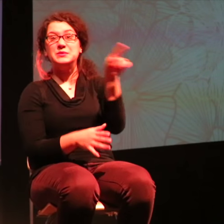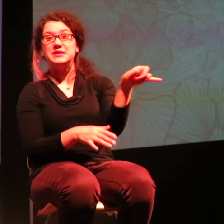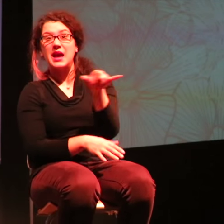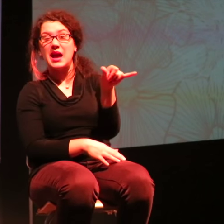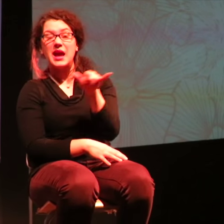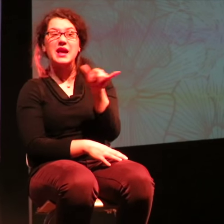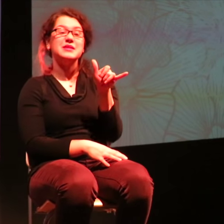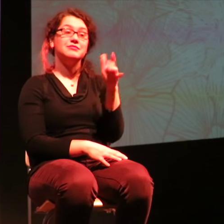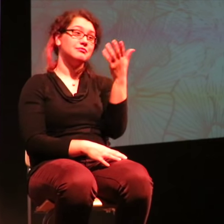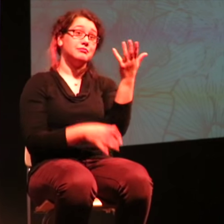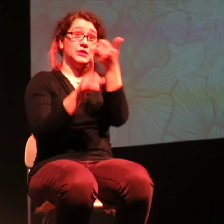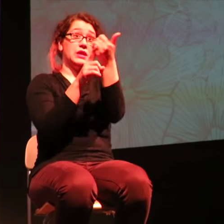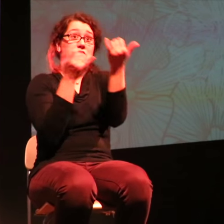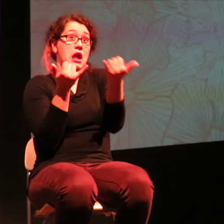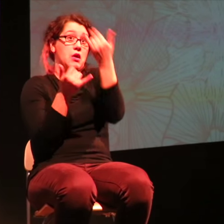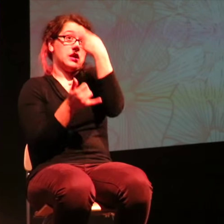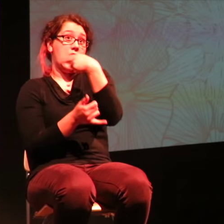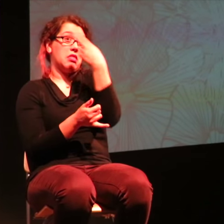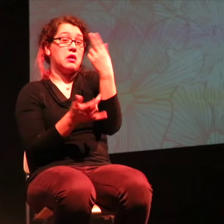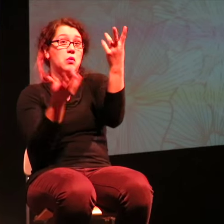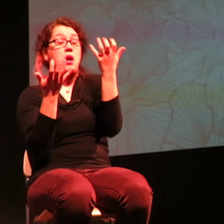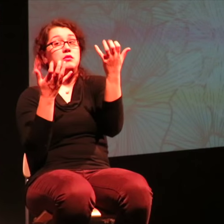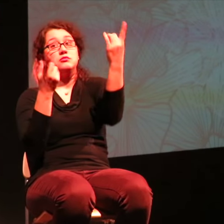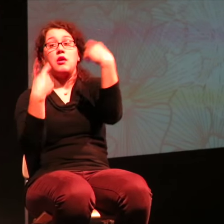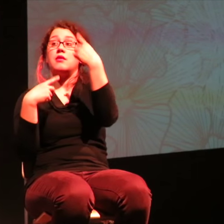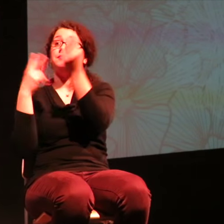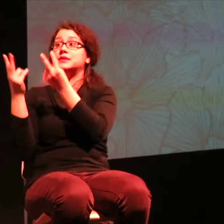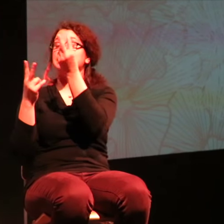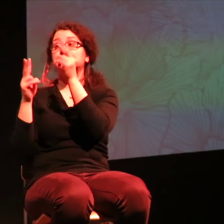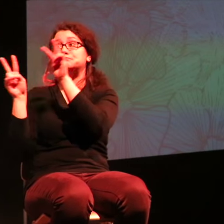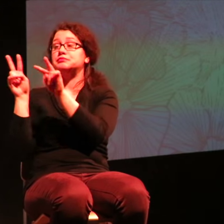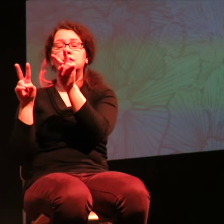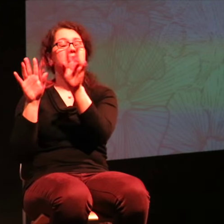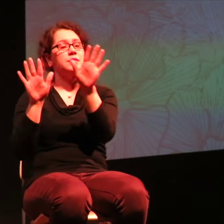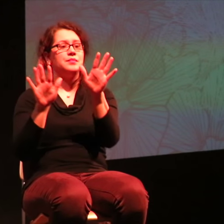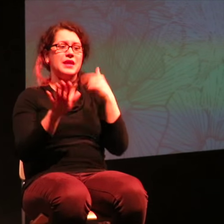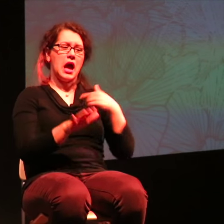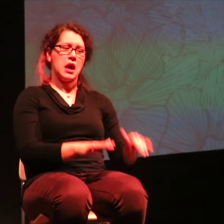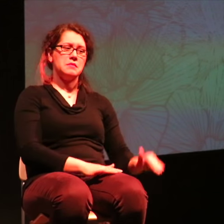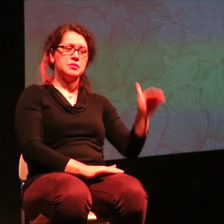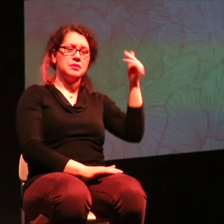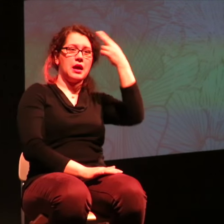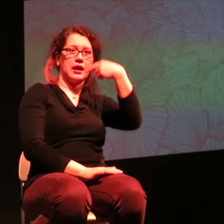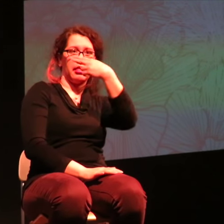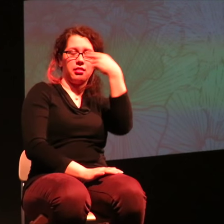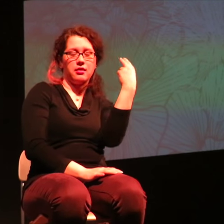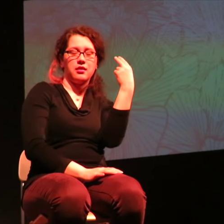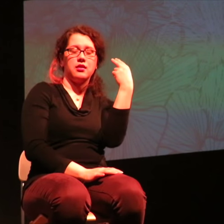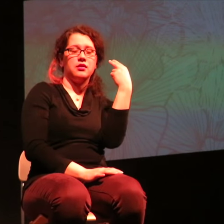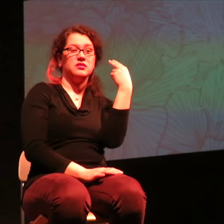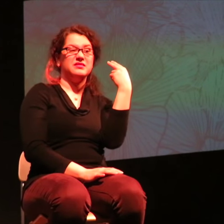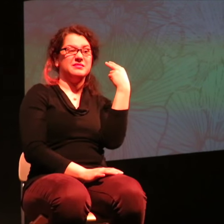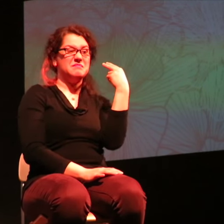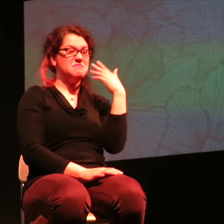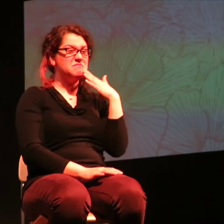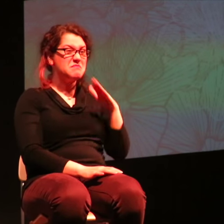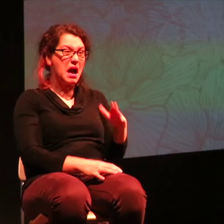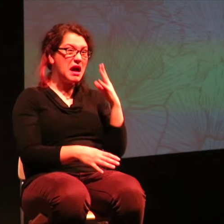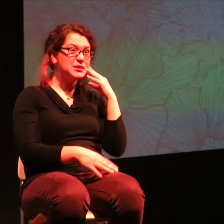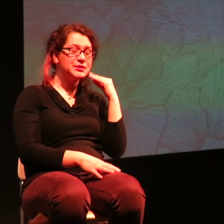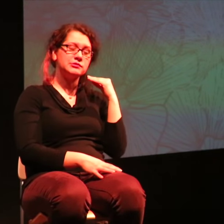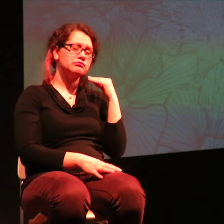some of you are Catholic in here, and you're just here for the weekend. But I was raised Catholic, and I didn't have necessarily like a bad experience in the Catholic